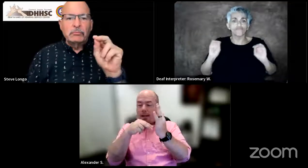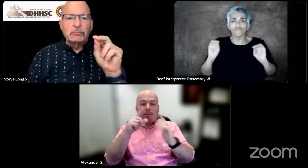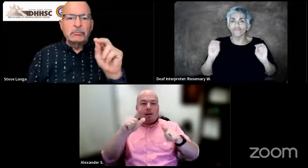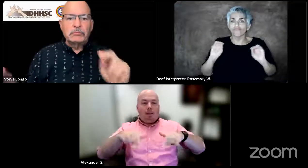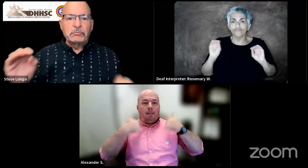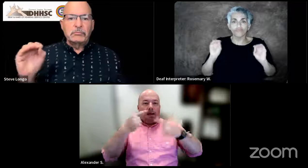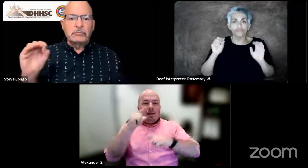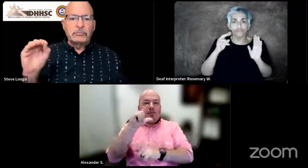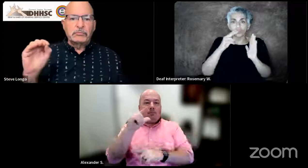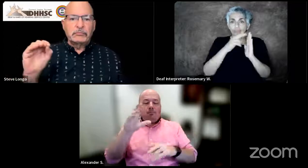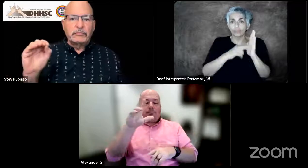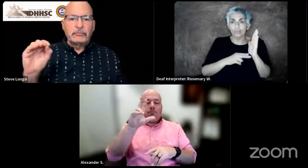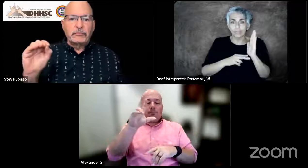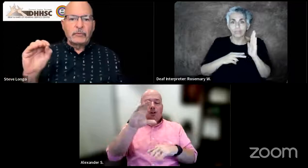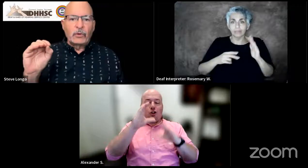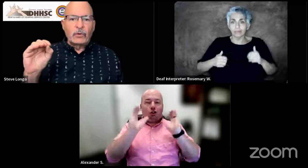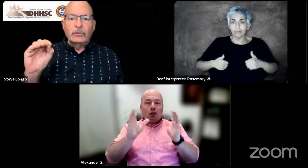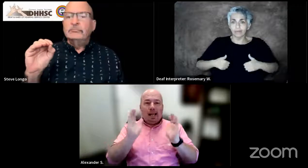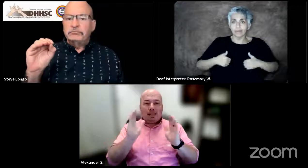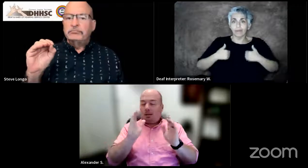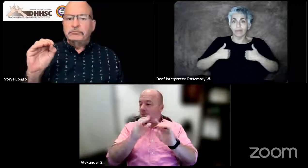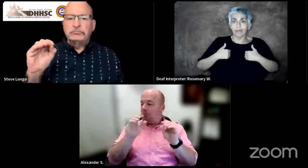Alex is saying nope.